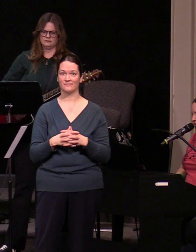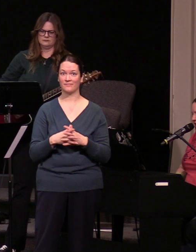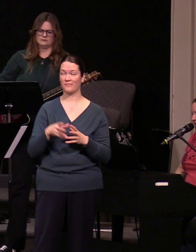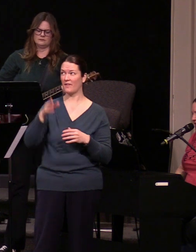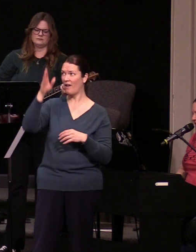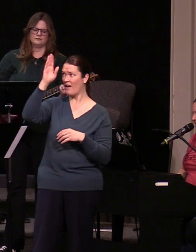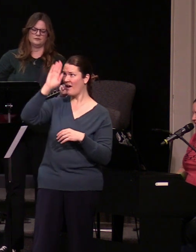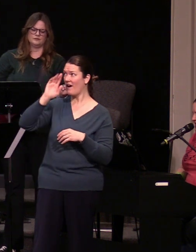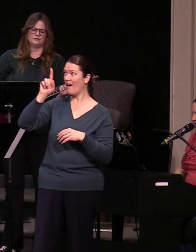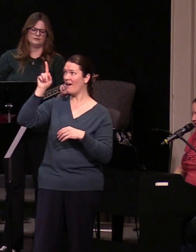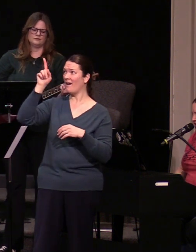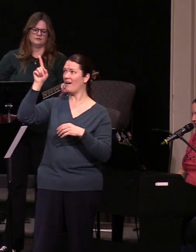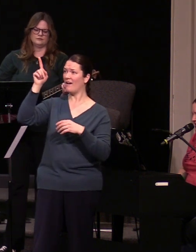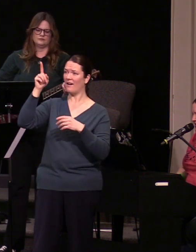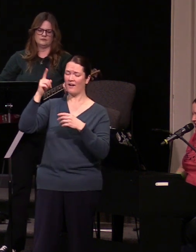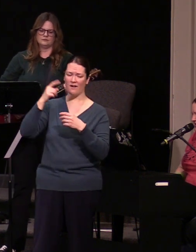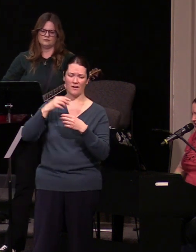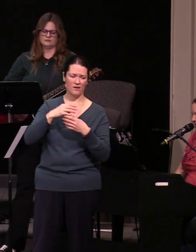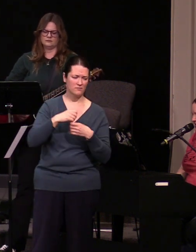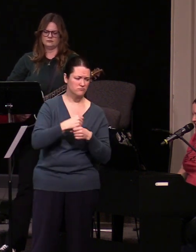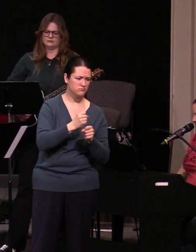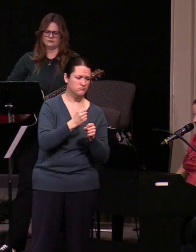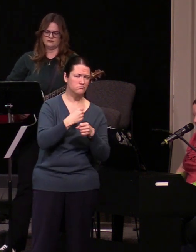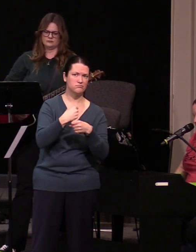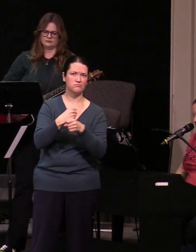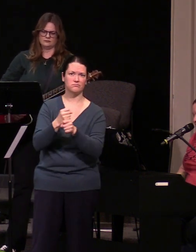God of creation,